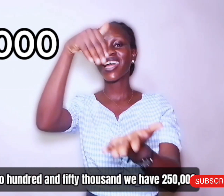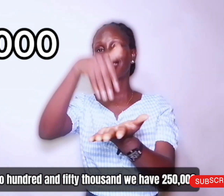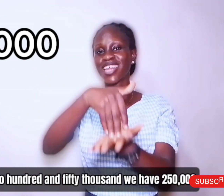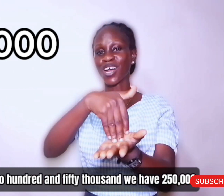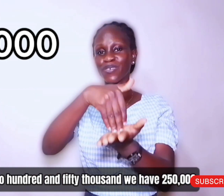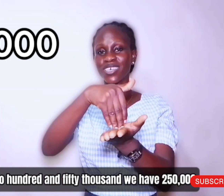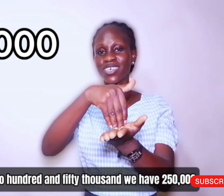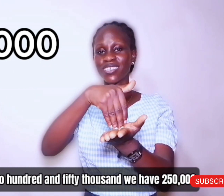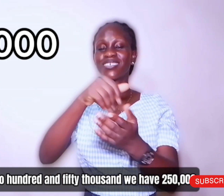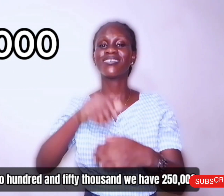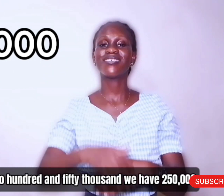250,000.